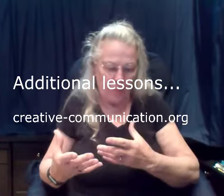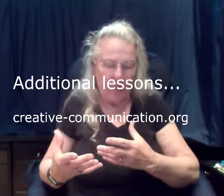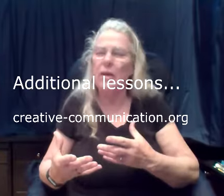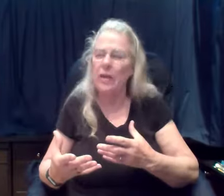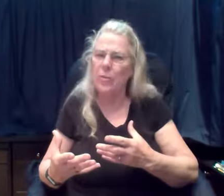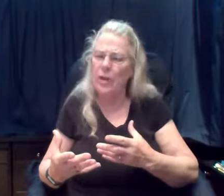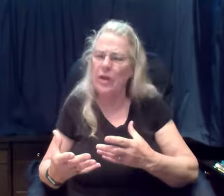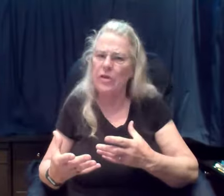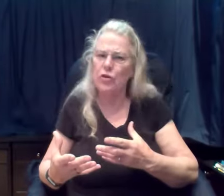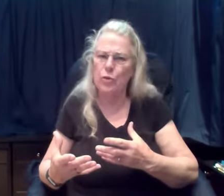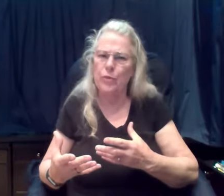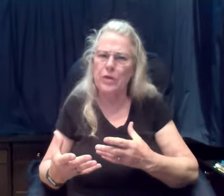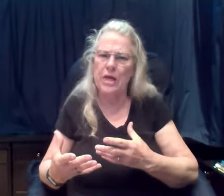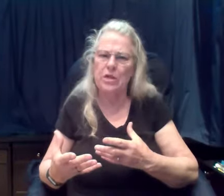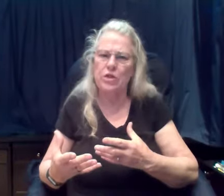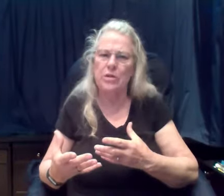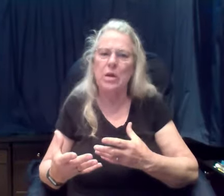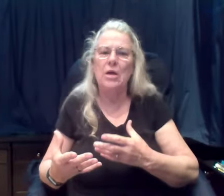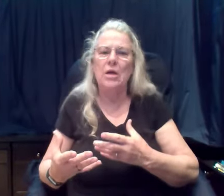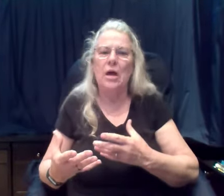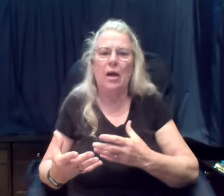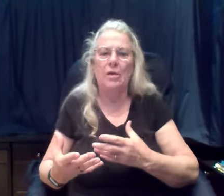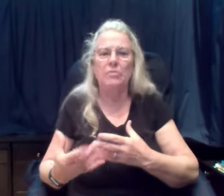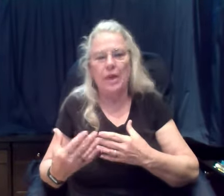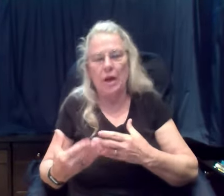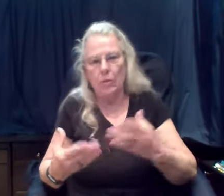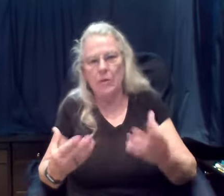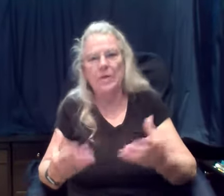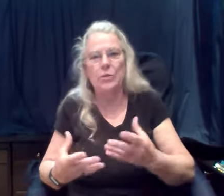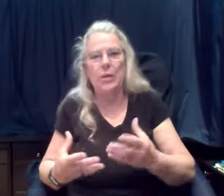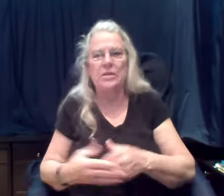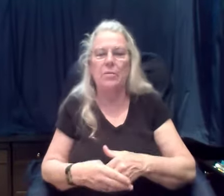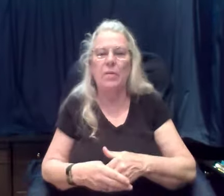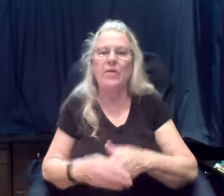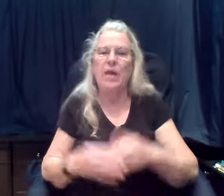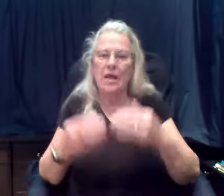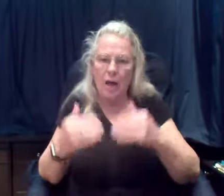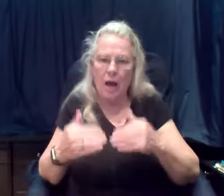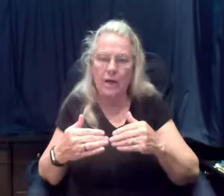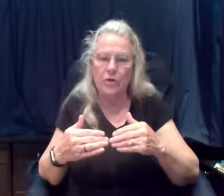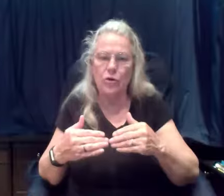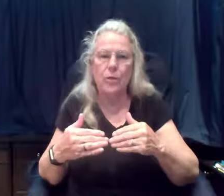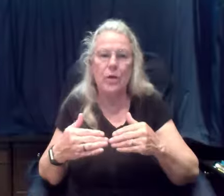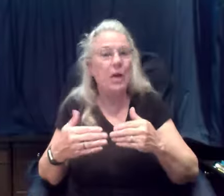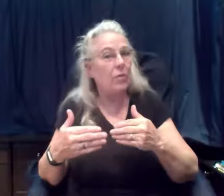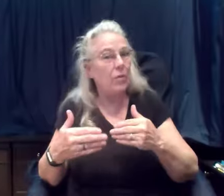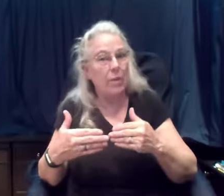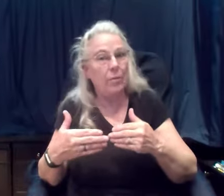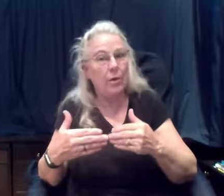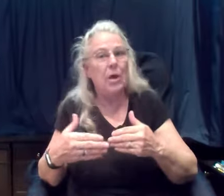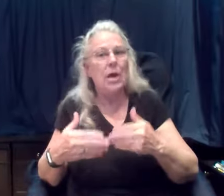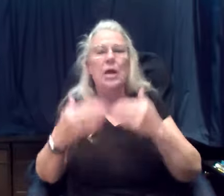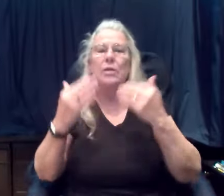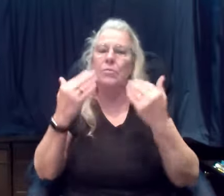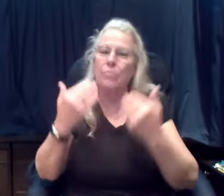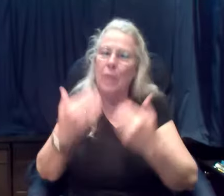little bit of interpretation, and I will explain some of it as I interpret it. Now remember, mine is